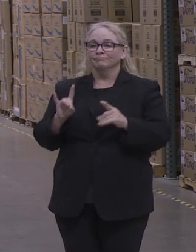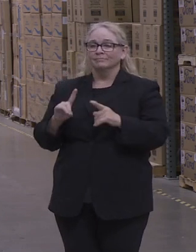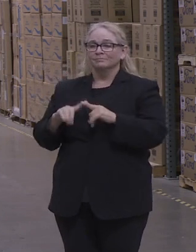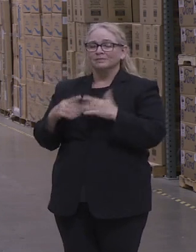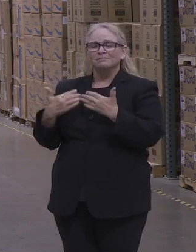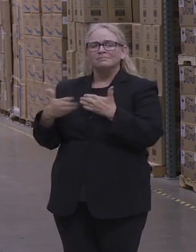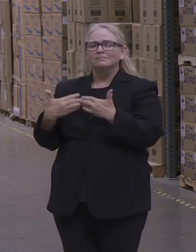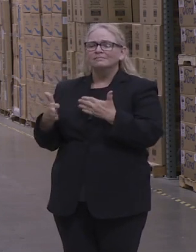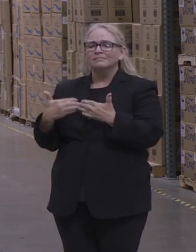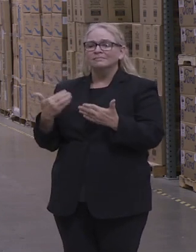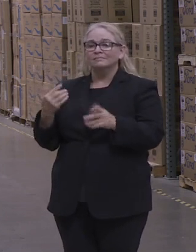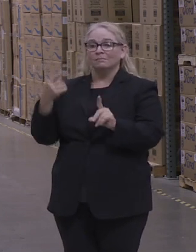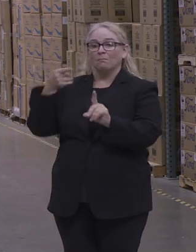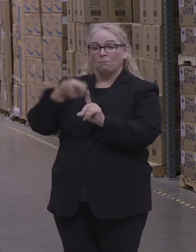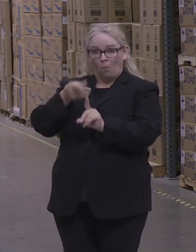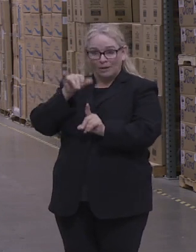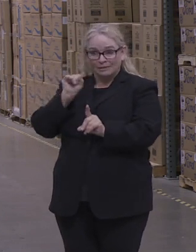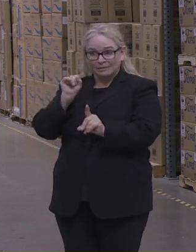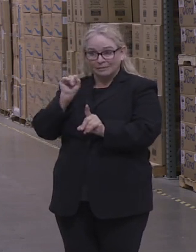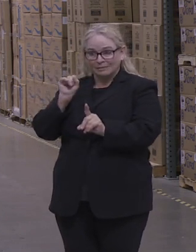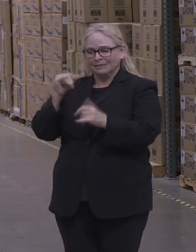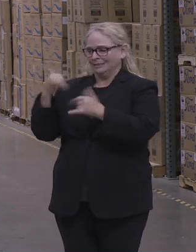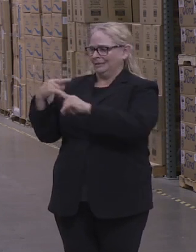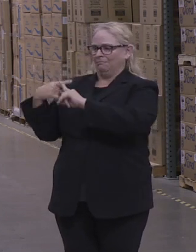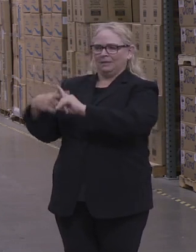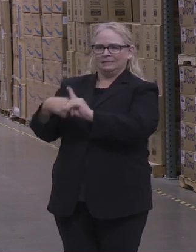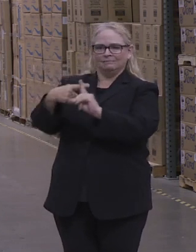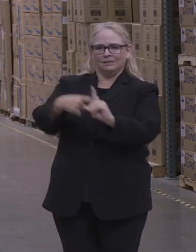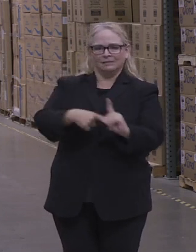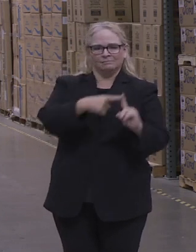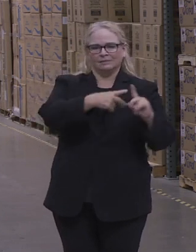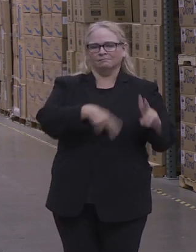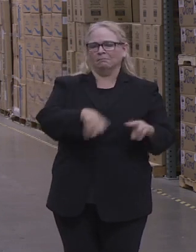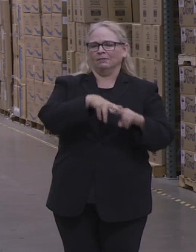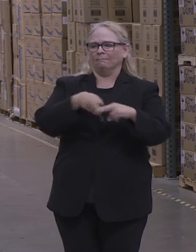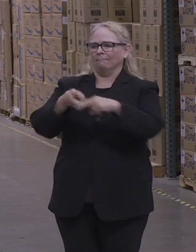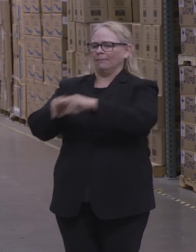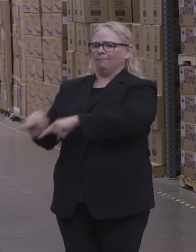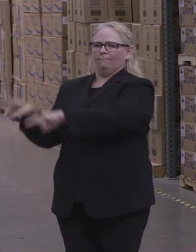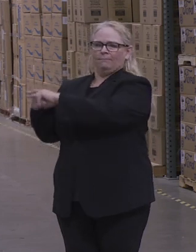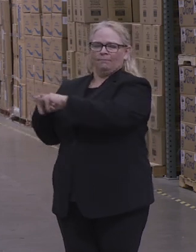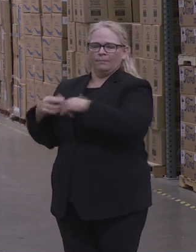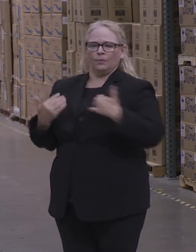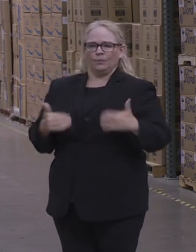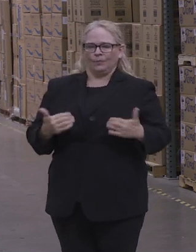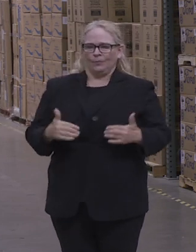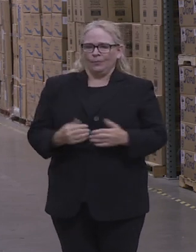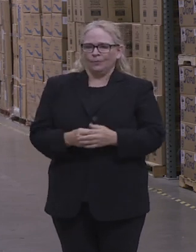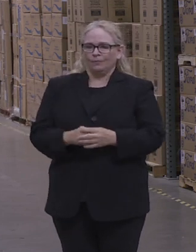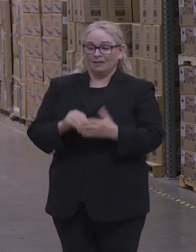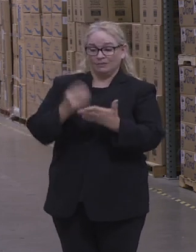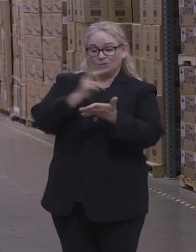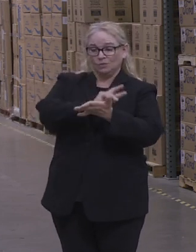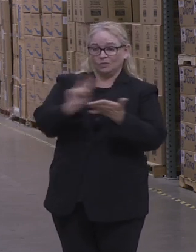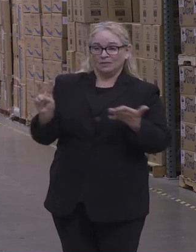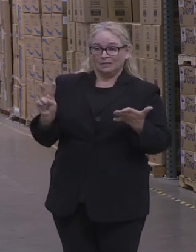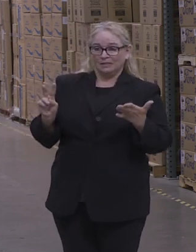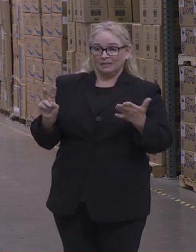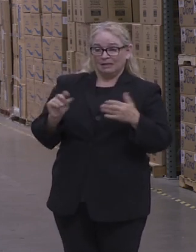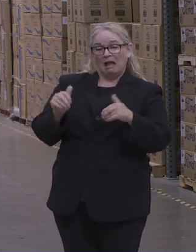to go up modestly. Our 14-day positivity rate has remained steady at